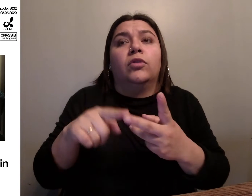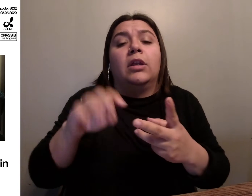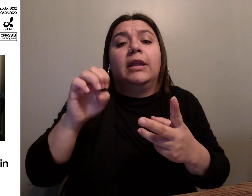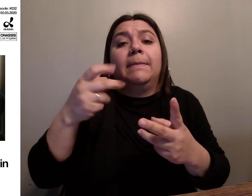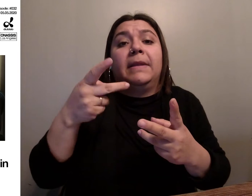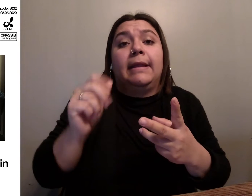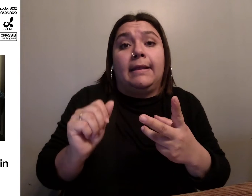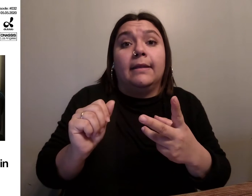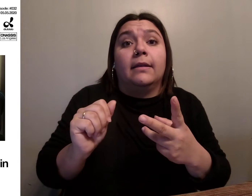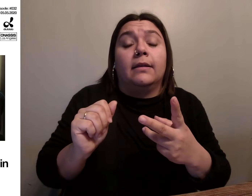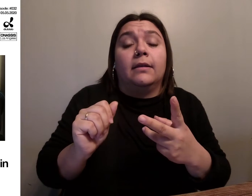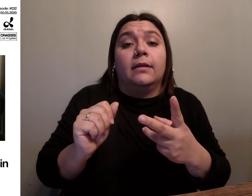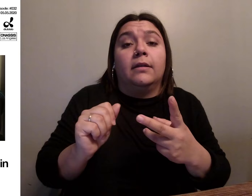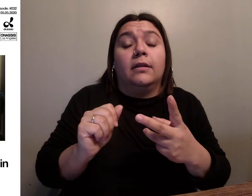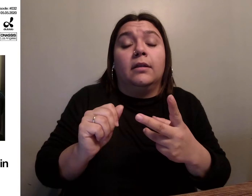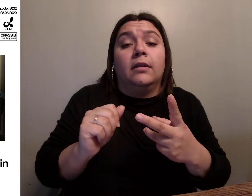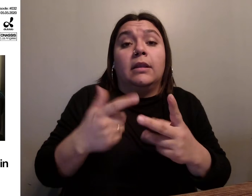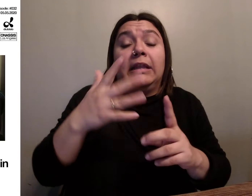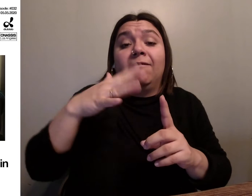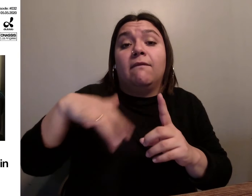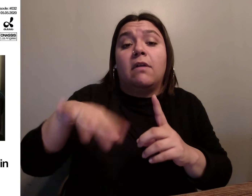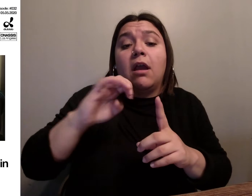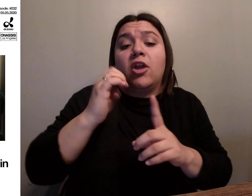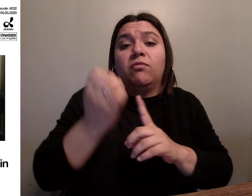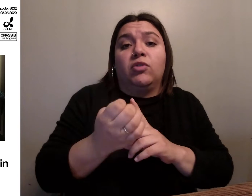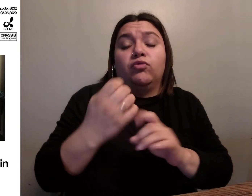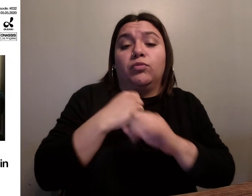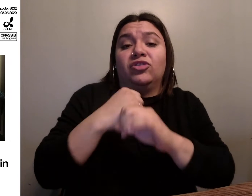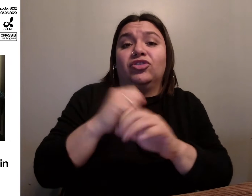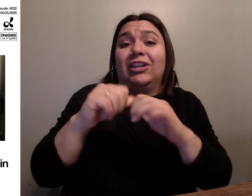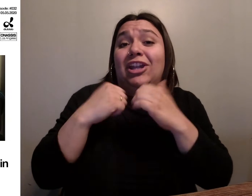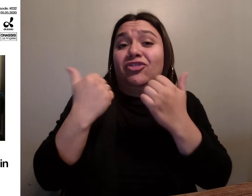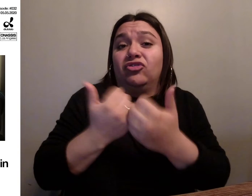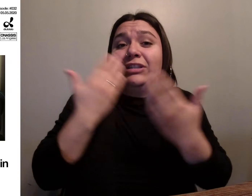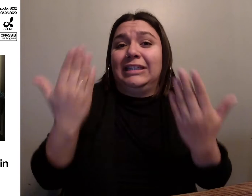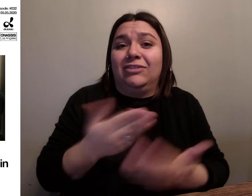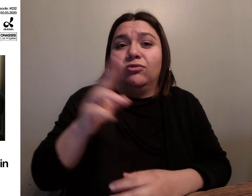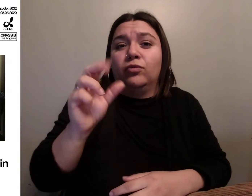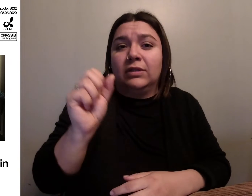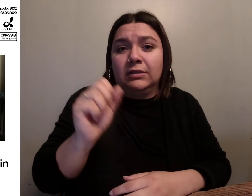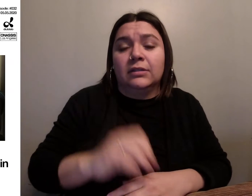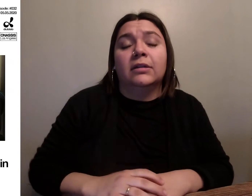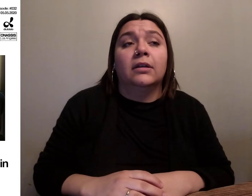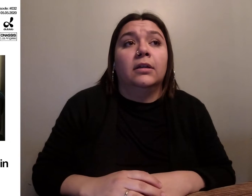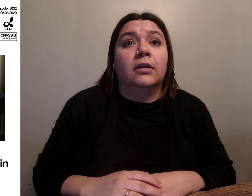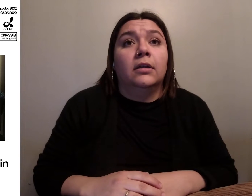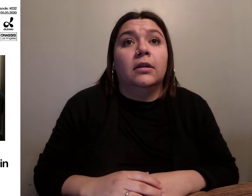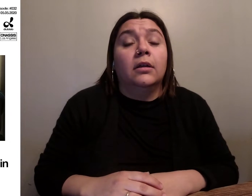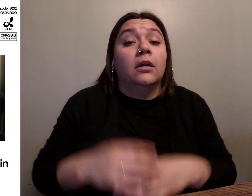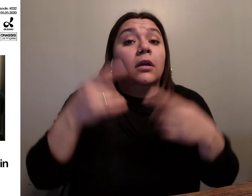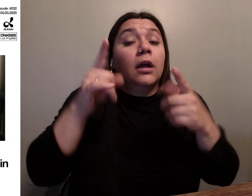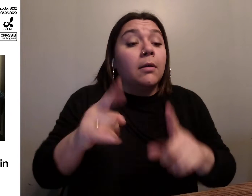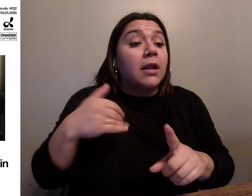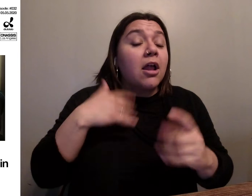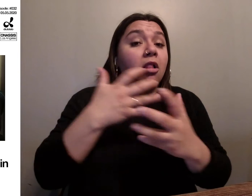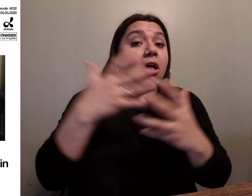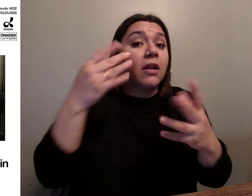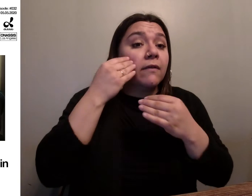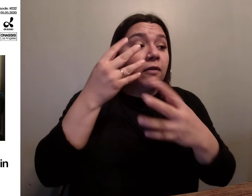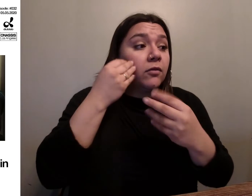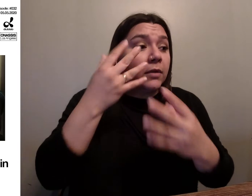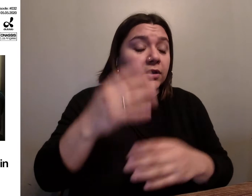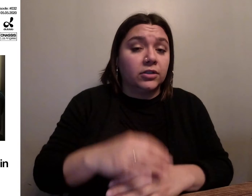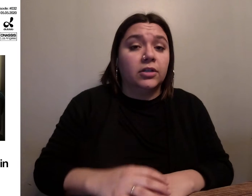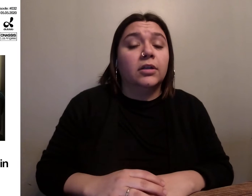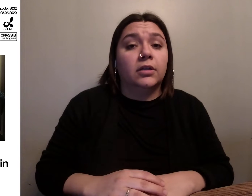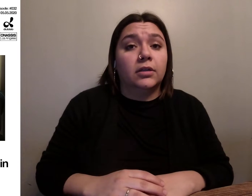in the U.S. And because I had a lot of information and was doing a lot of work for the government related to climate